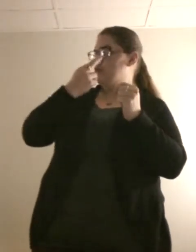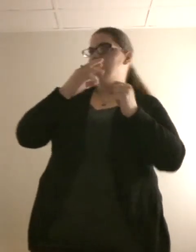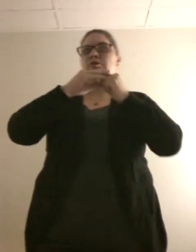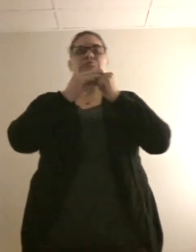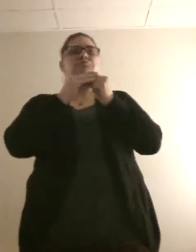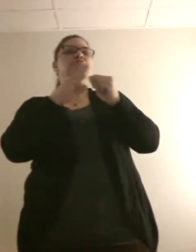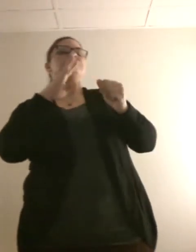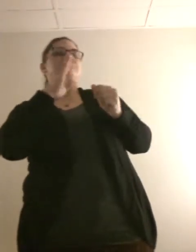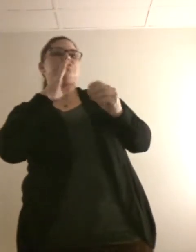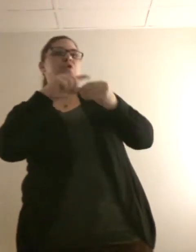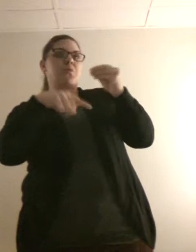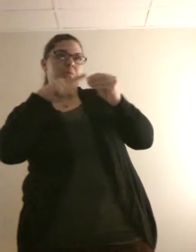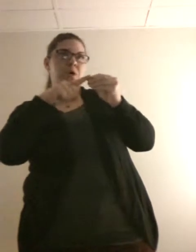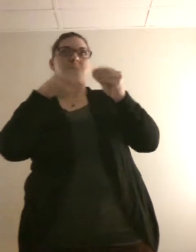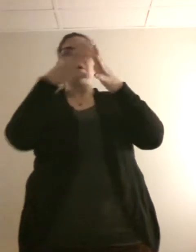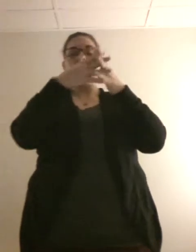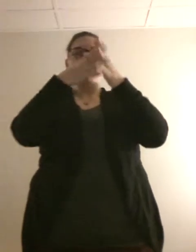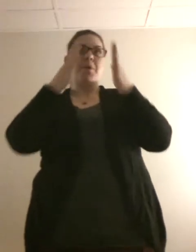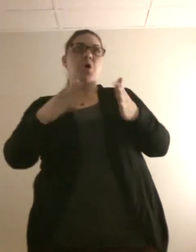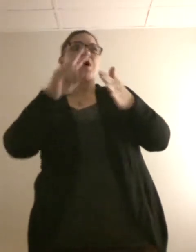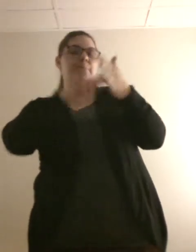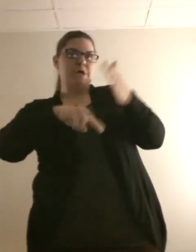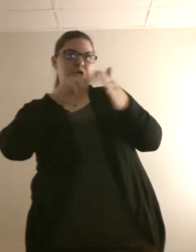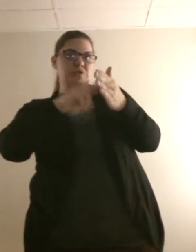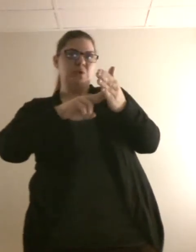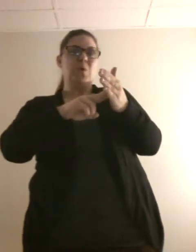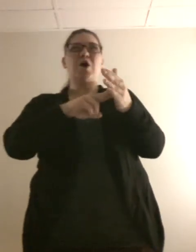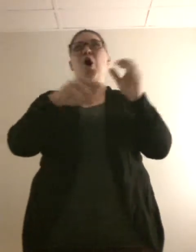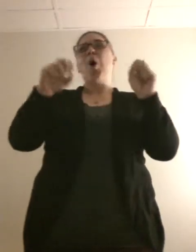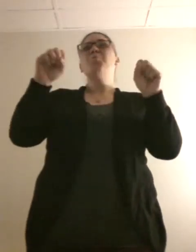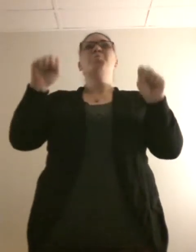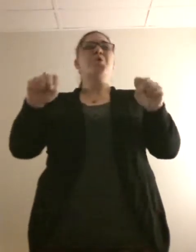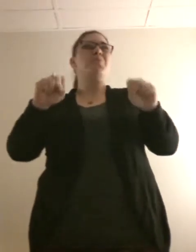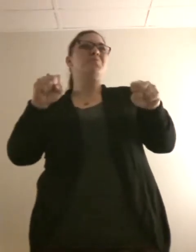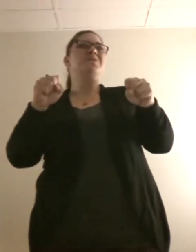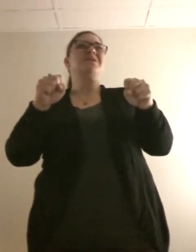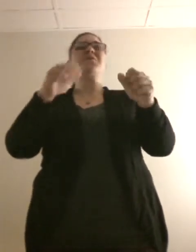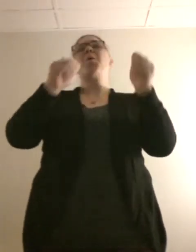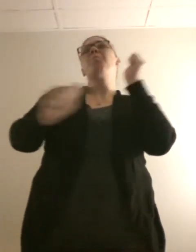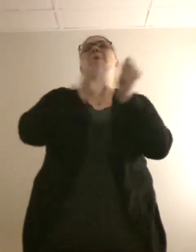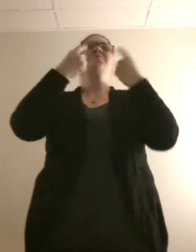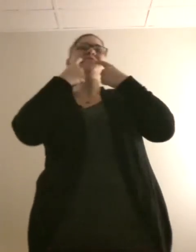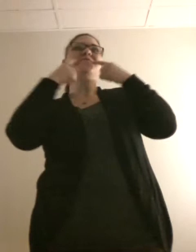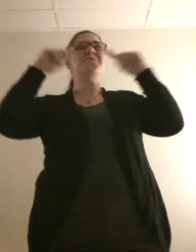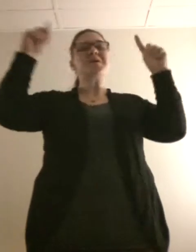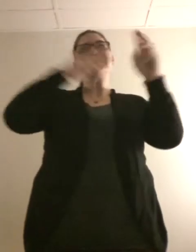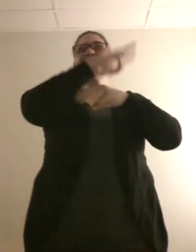painter who was probably the most famous woman painter in the world. Drum roll.